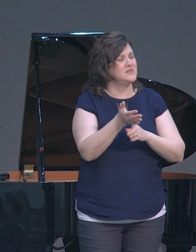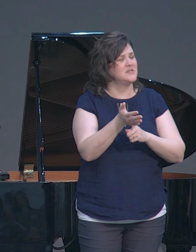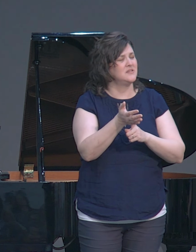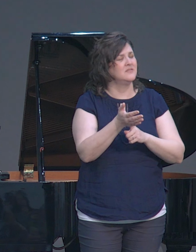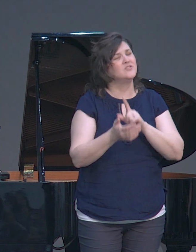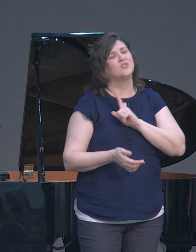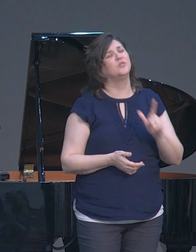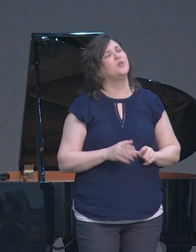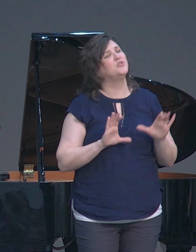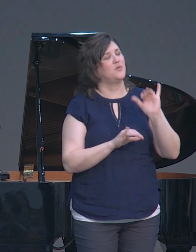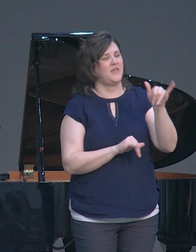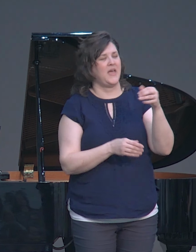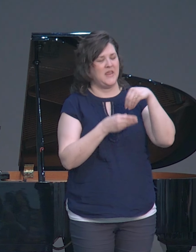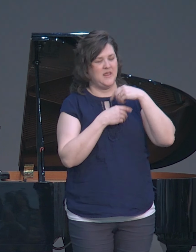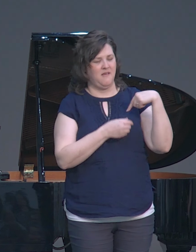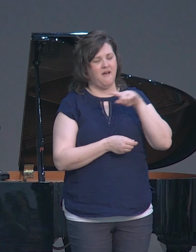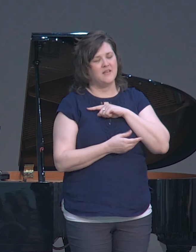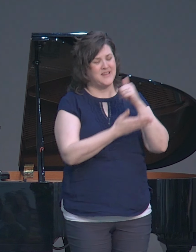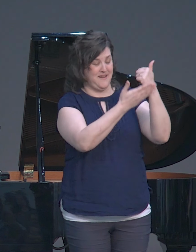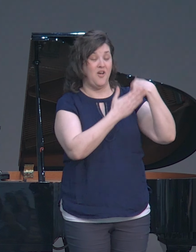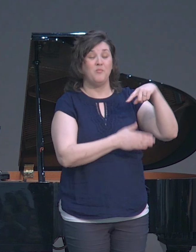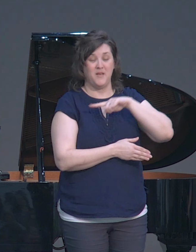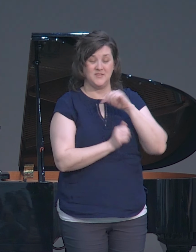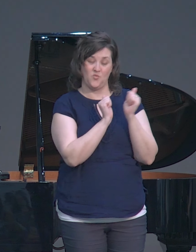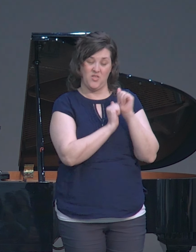So Lord, would you do that in us? Would you help us with this?